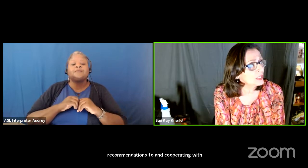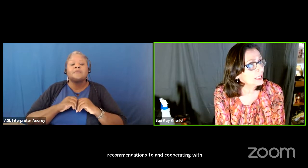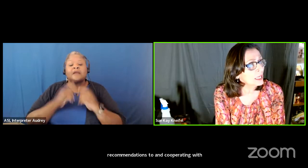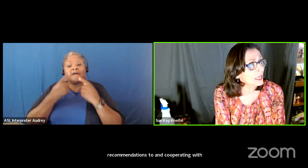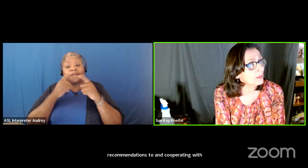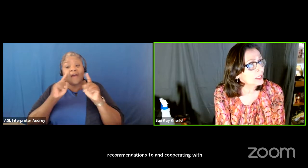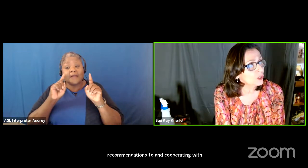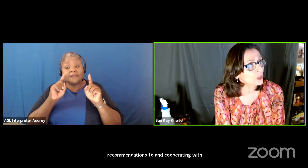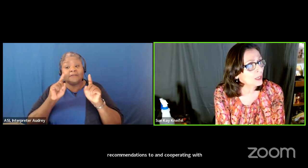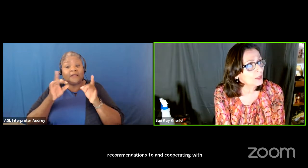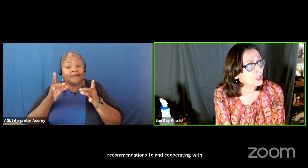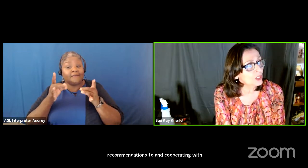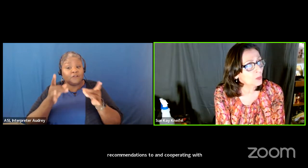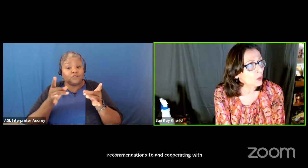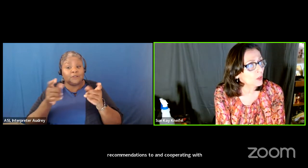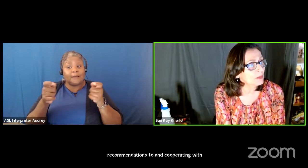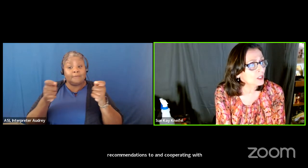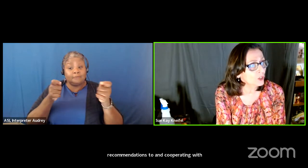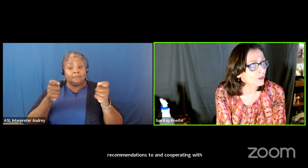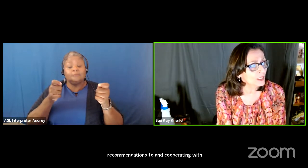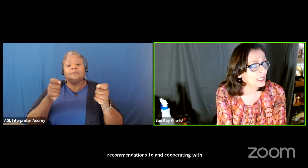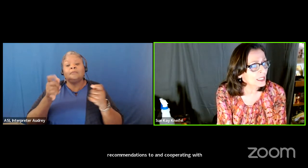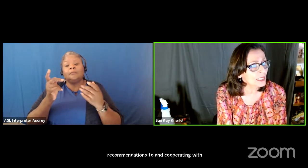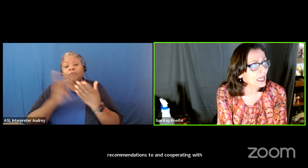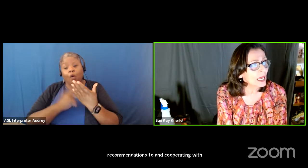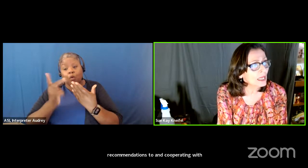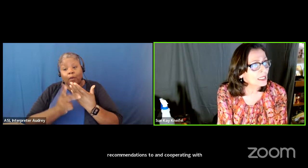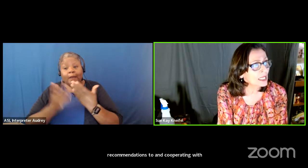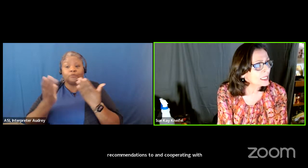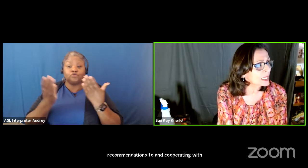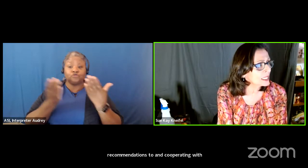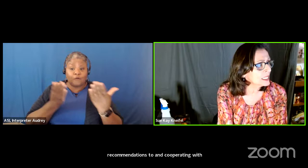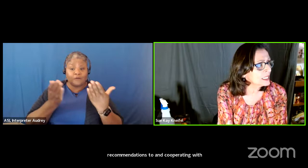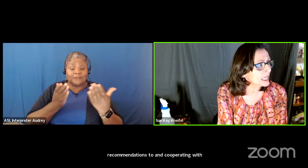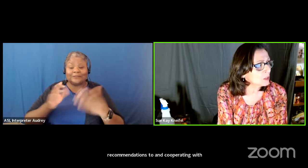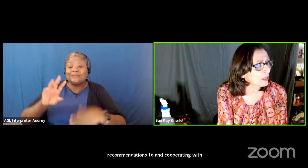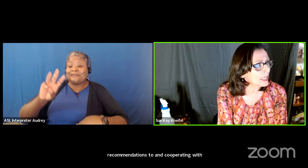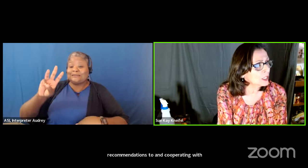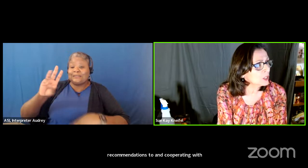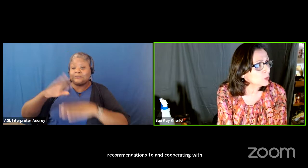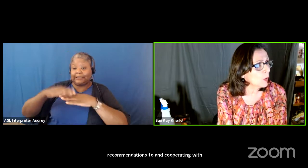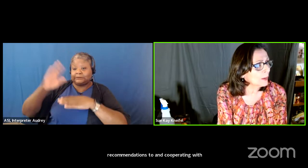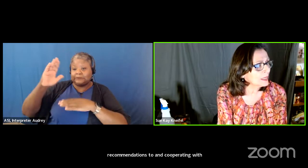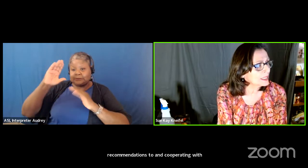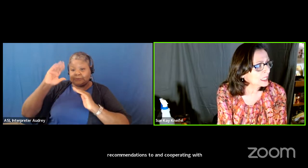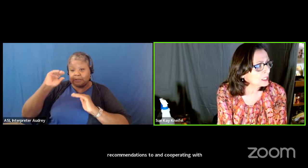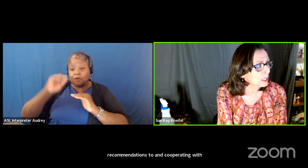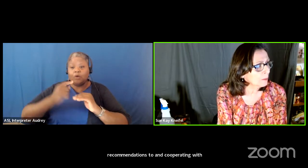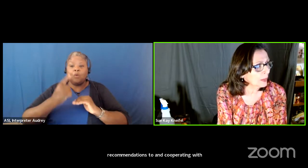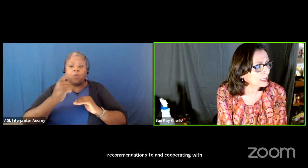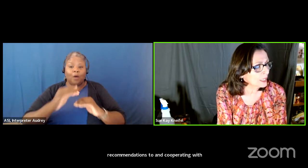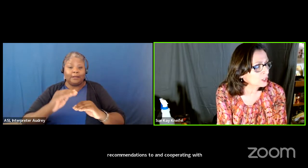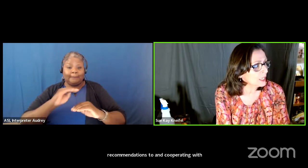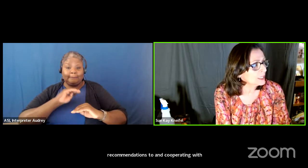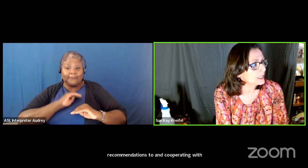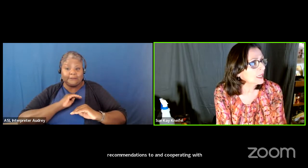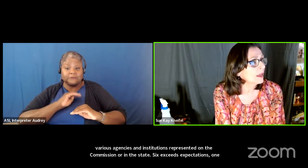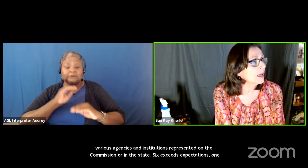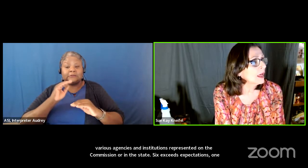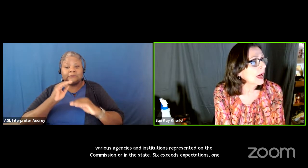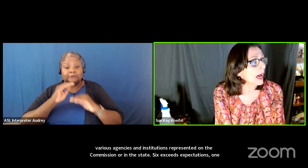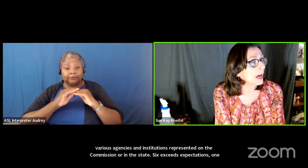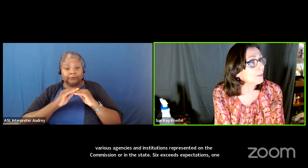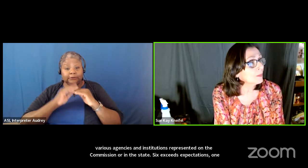and efficiently administers commissions, programs, and services. 6 exceeds expectations, 1 meets